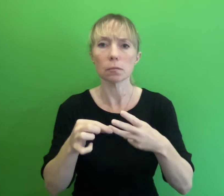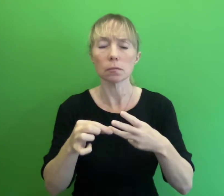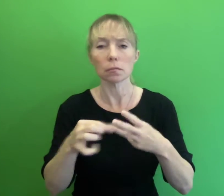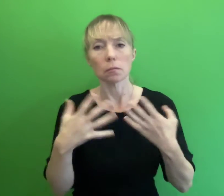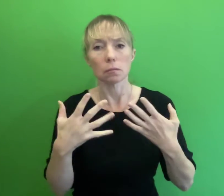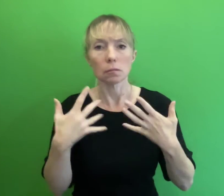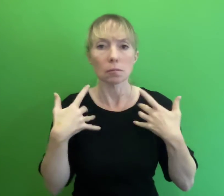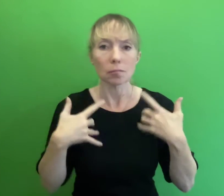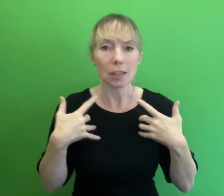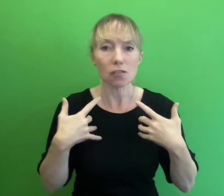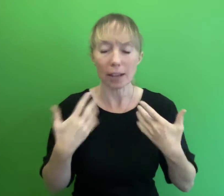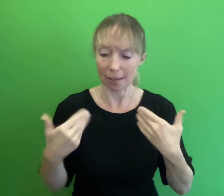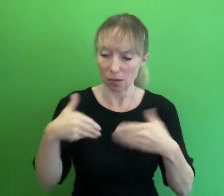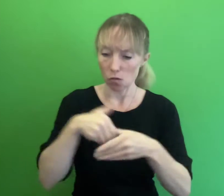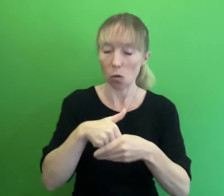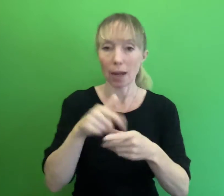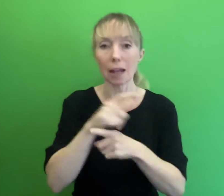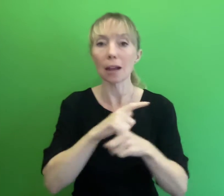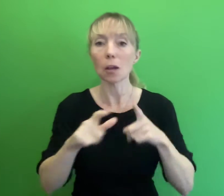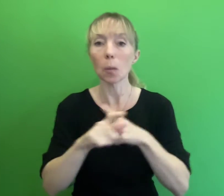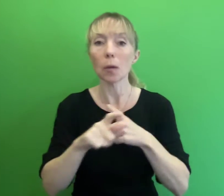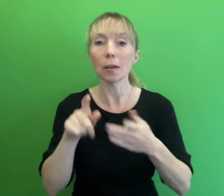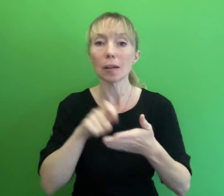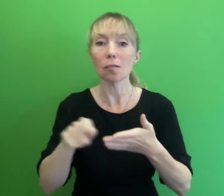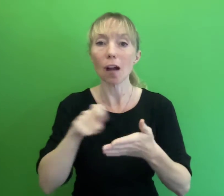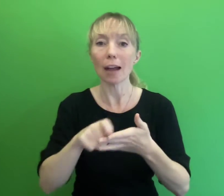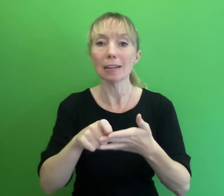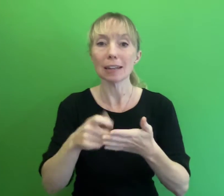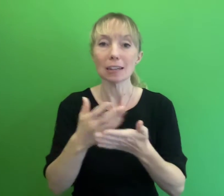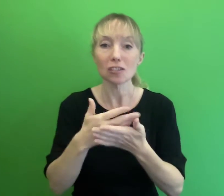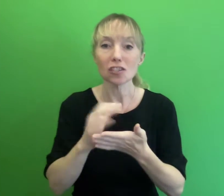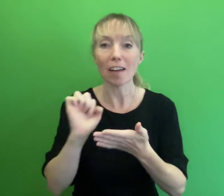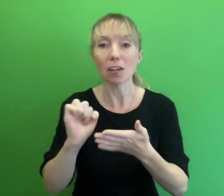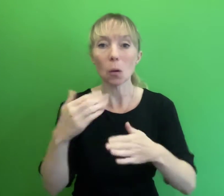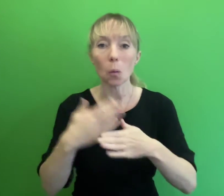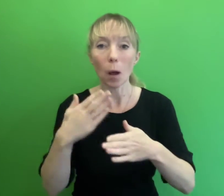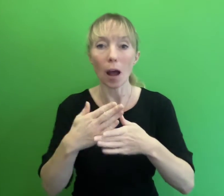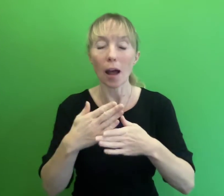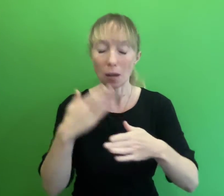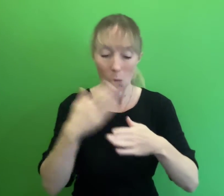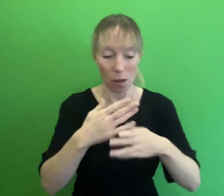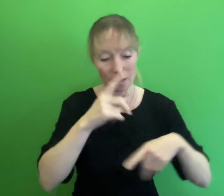in joining a community of writers, sharing your work and working across different genres.